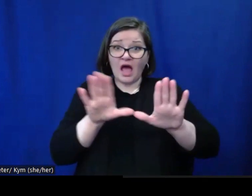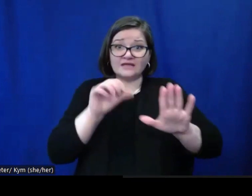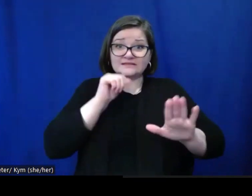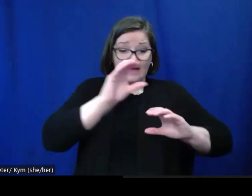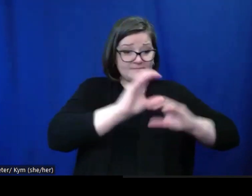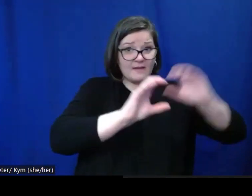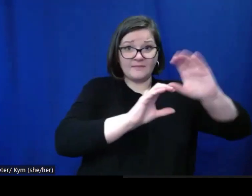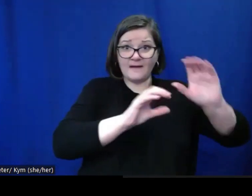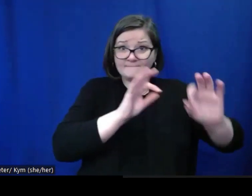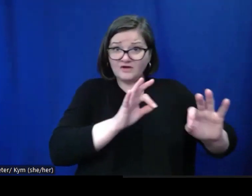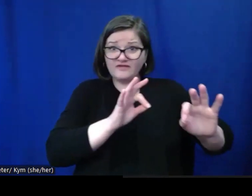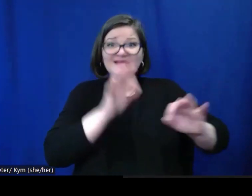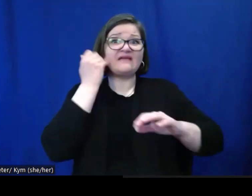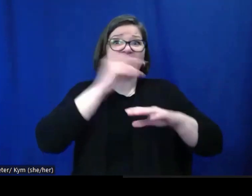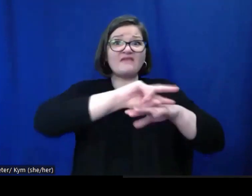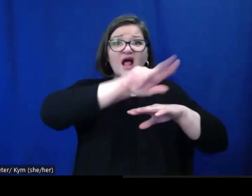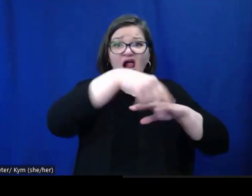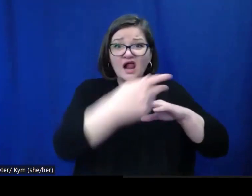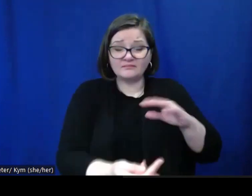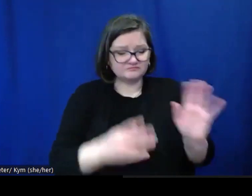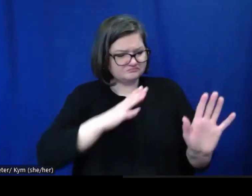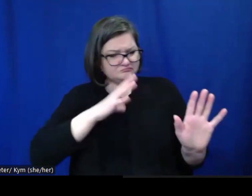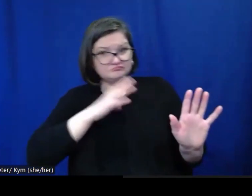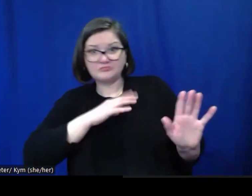fell, I'm gonna put them back together again.